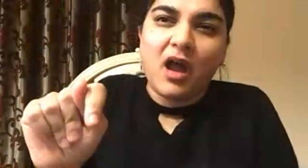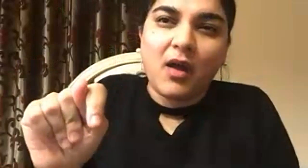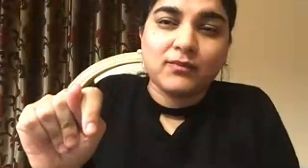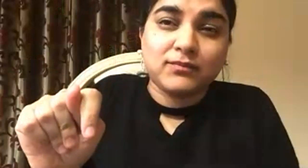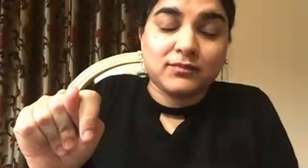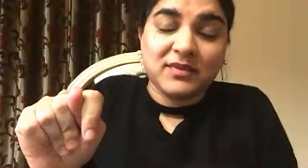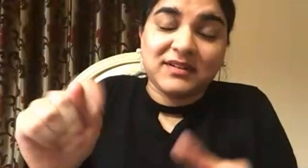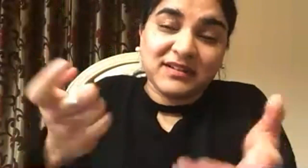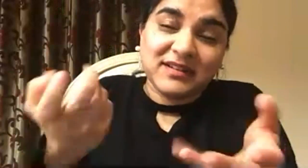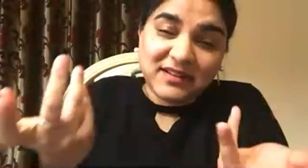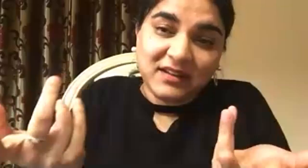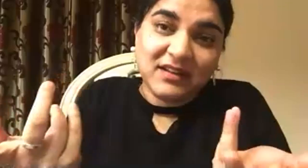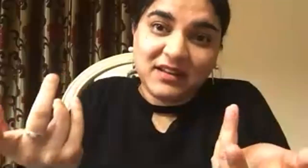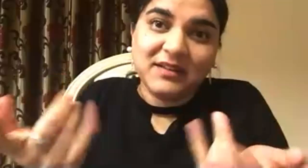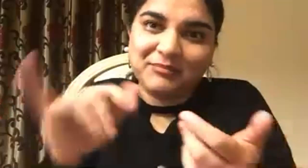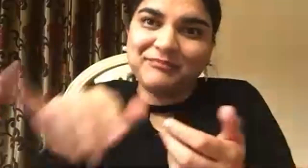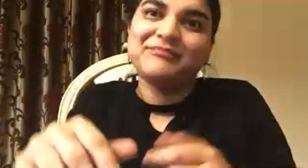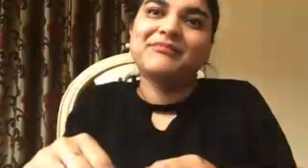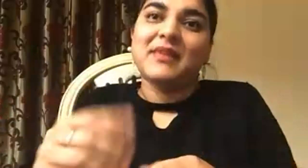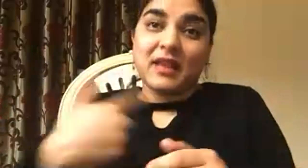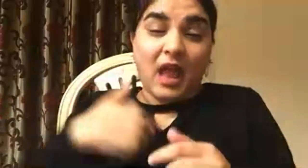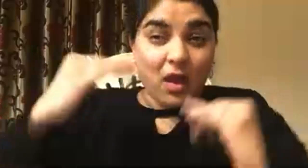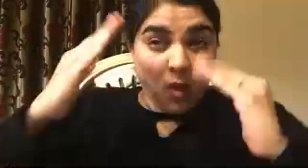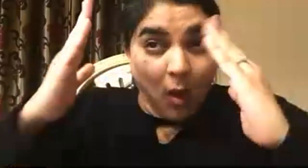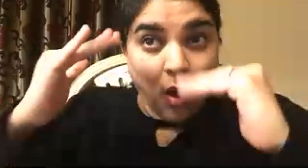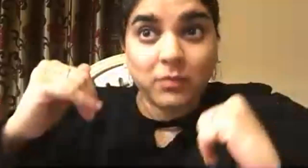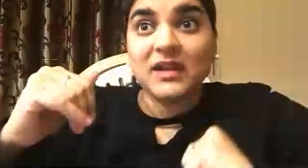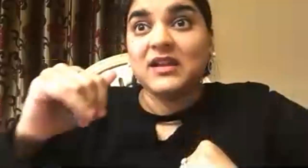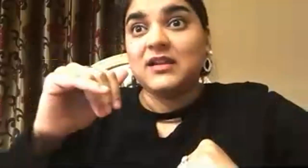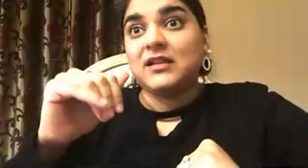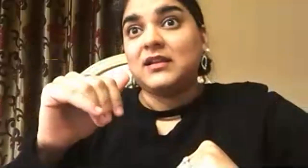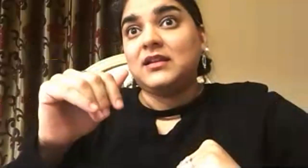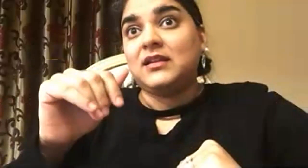feeling left out for sure. Mm-hmm. I'm hoping